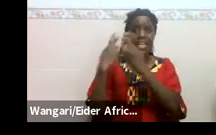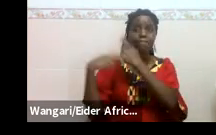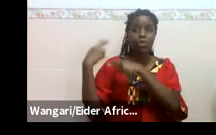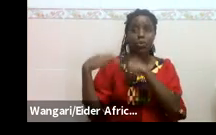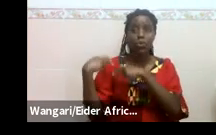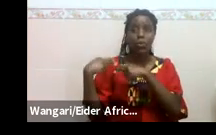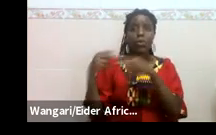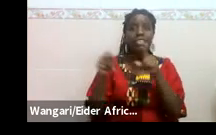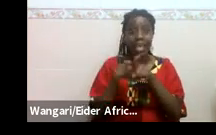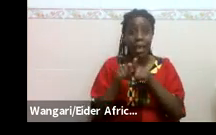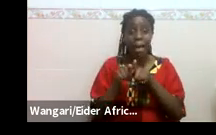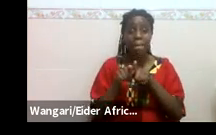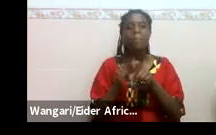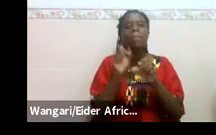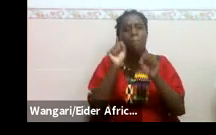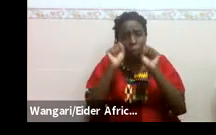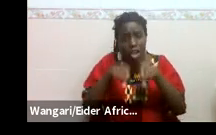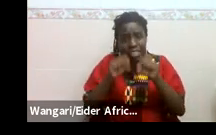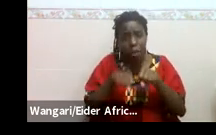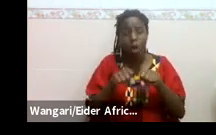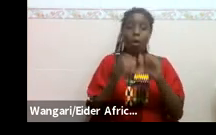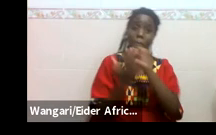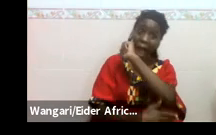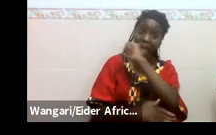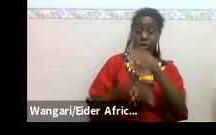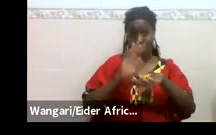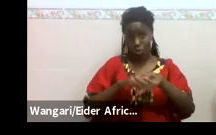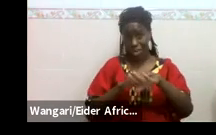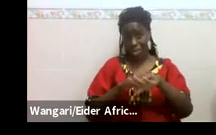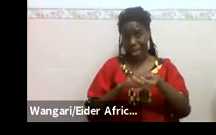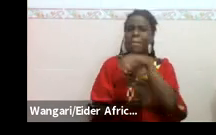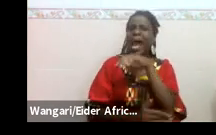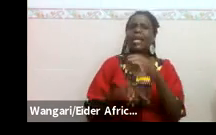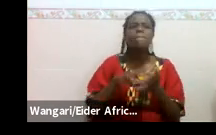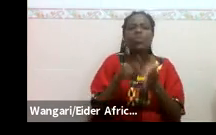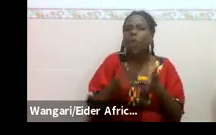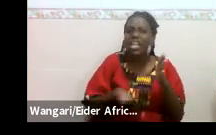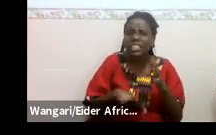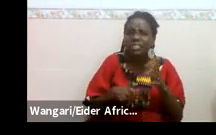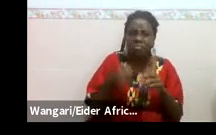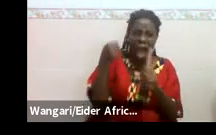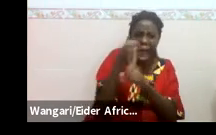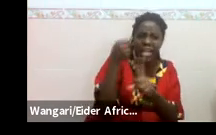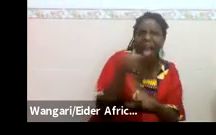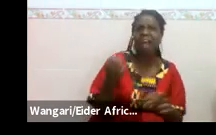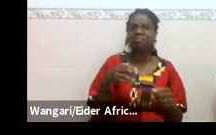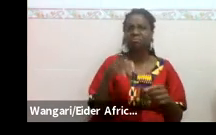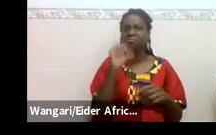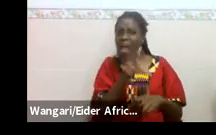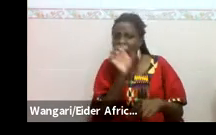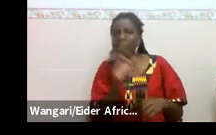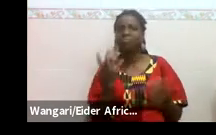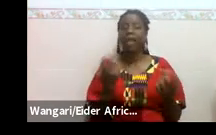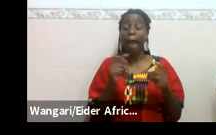directly attacking the authors or mentioning comments that are not actually actionable. They cannot lead to